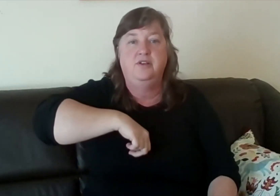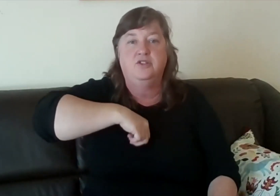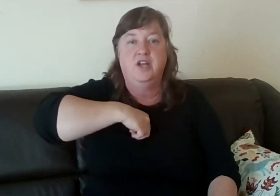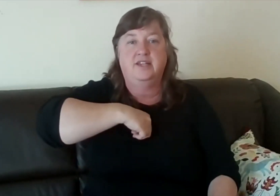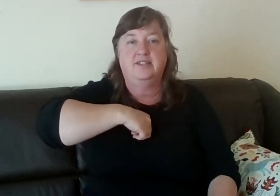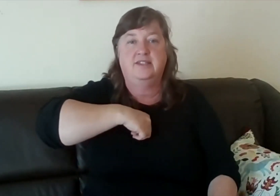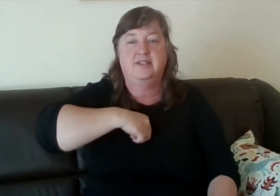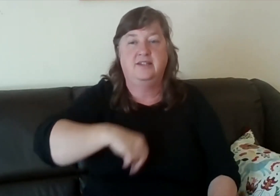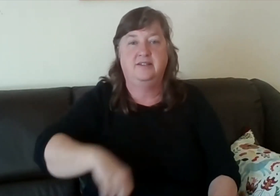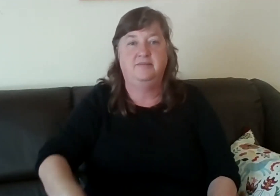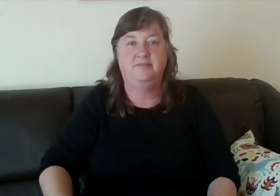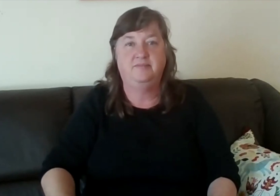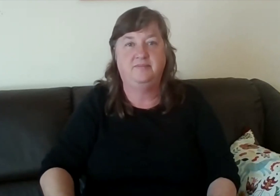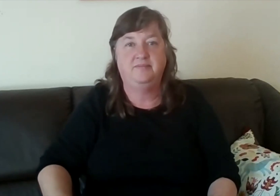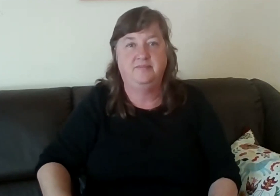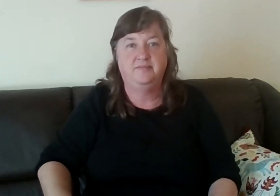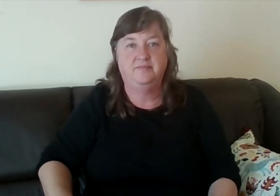your chest.